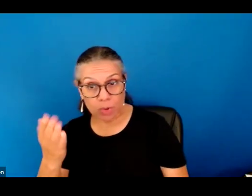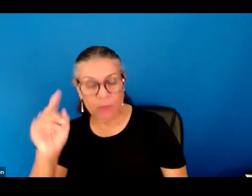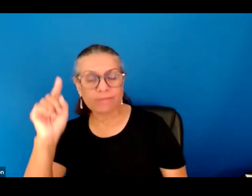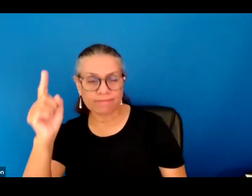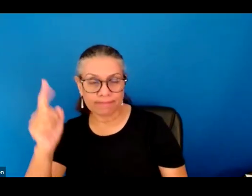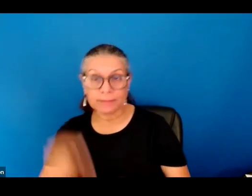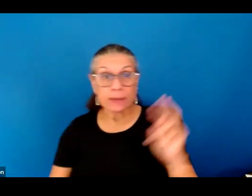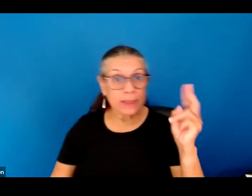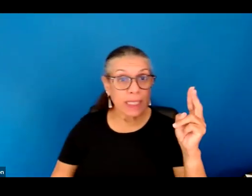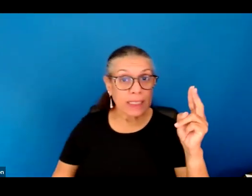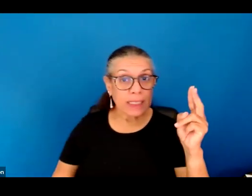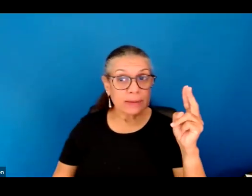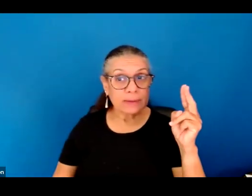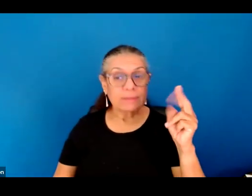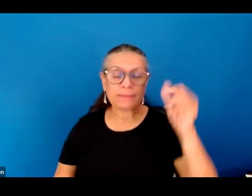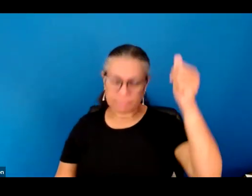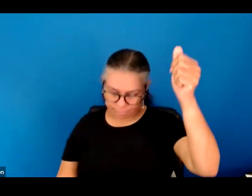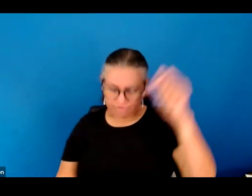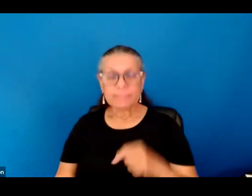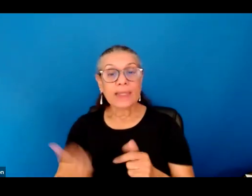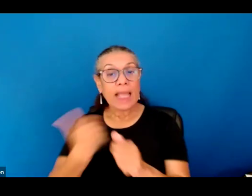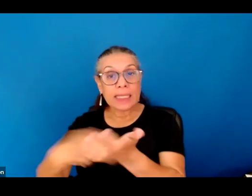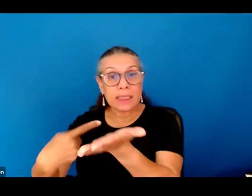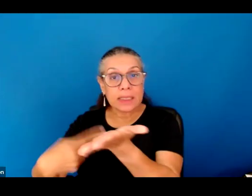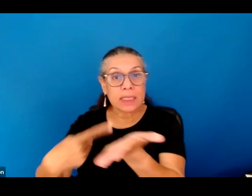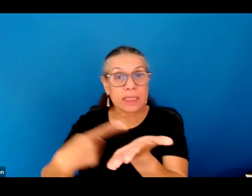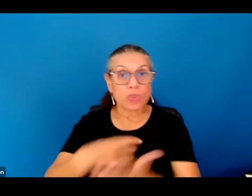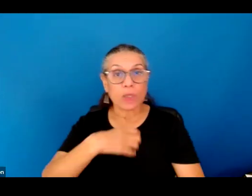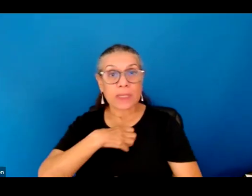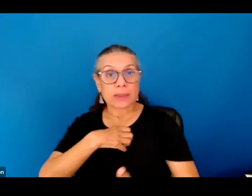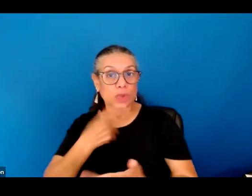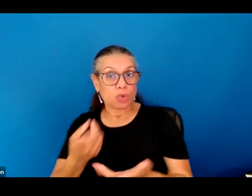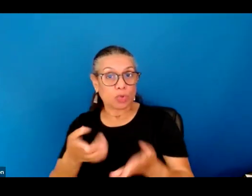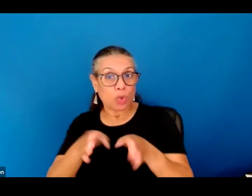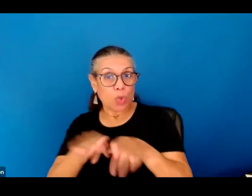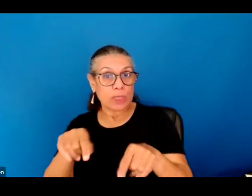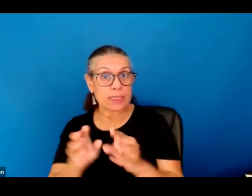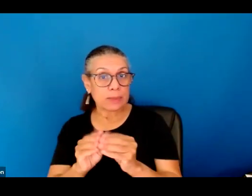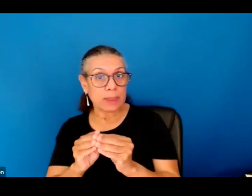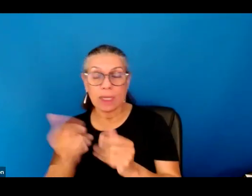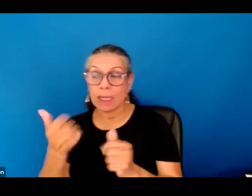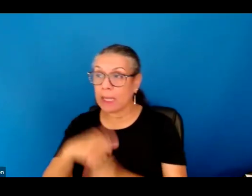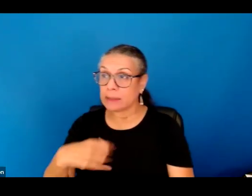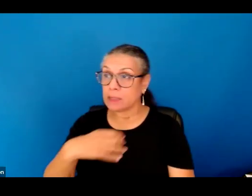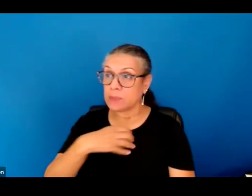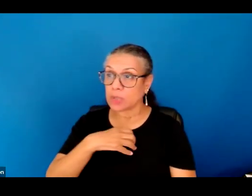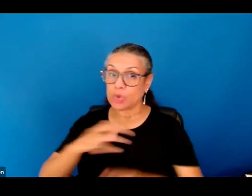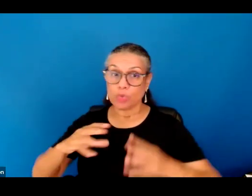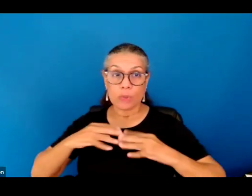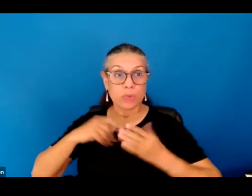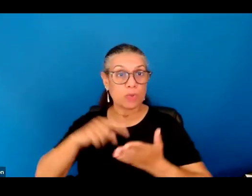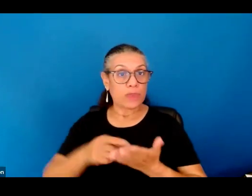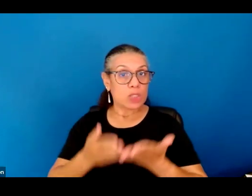second? Second. Thank you. Is there any discussion or objection to the motion? Is there any objection to approving the motion by